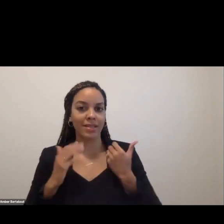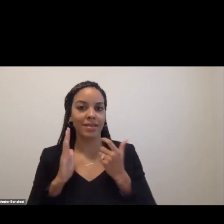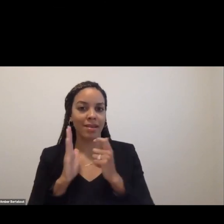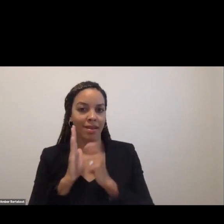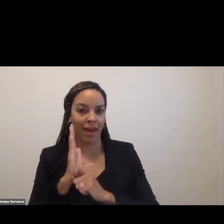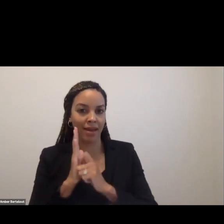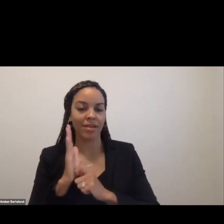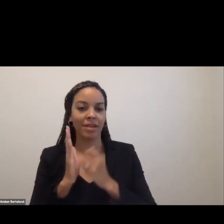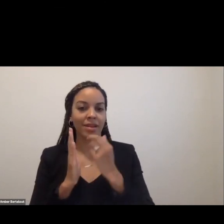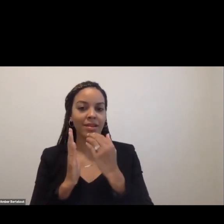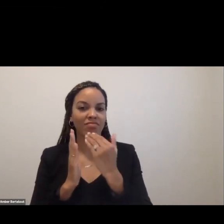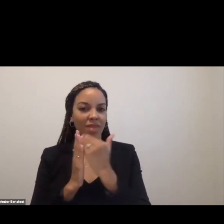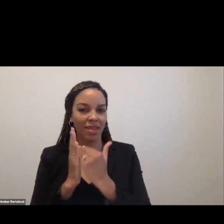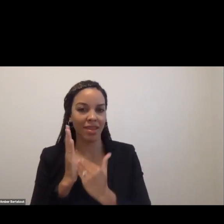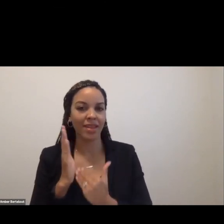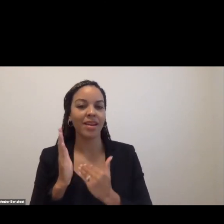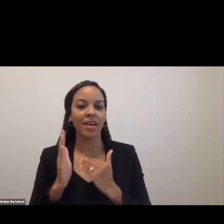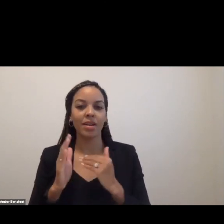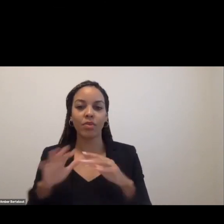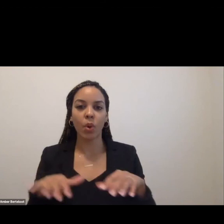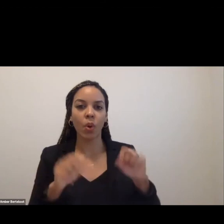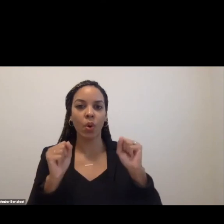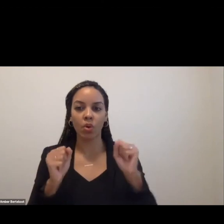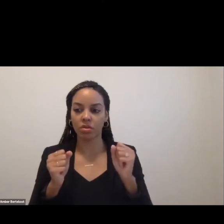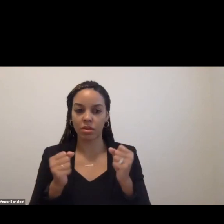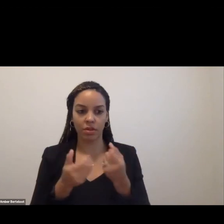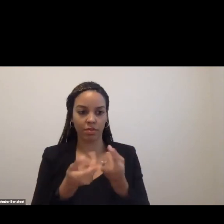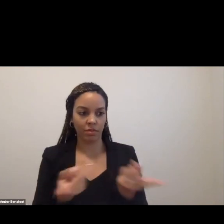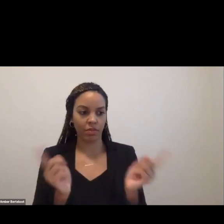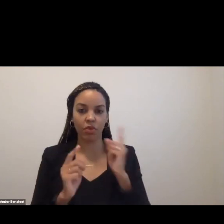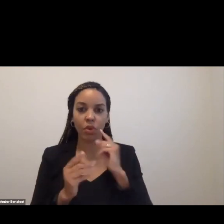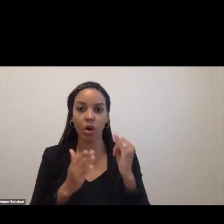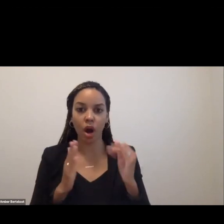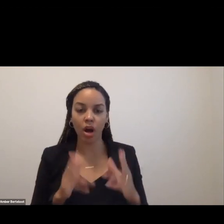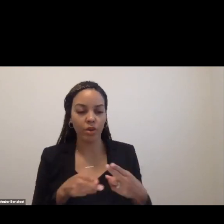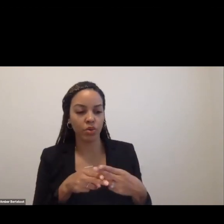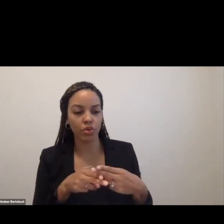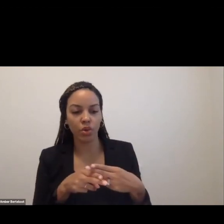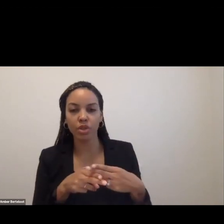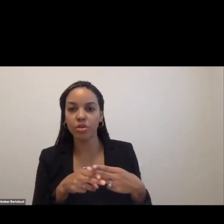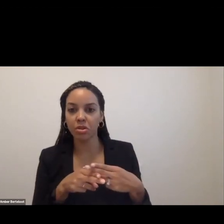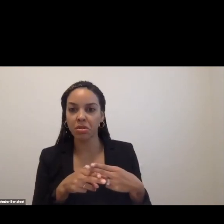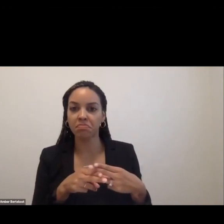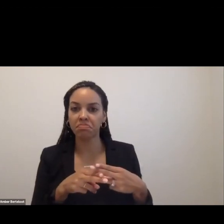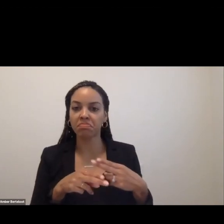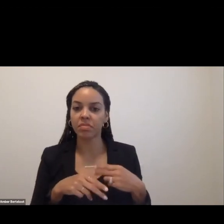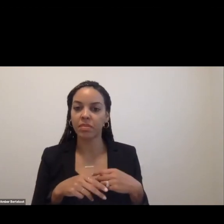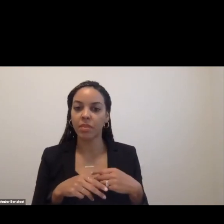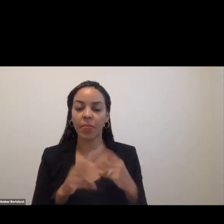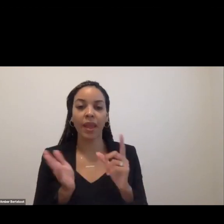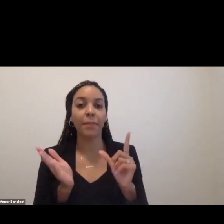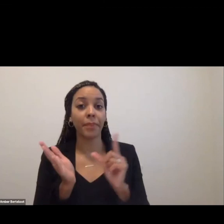of host facilities for artists on short-term stay in the world, was published